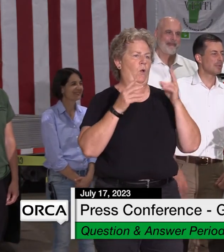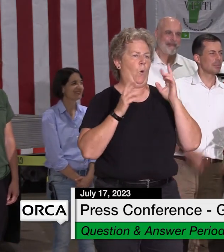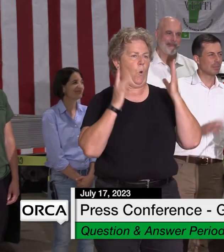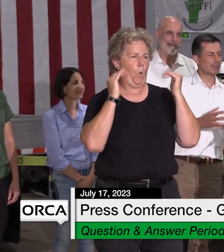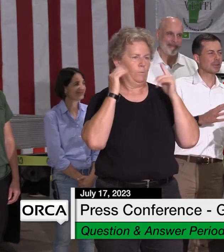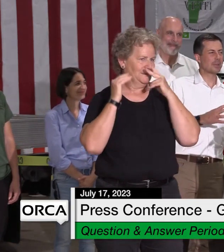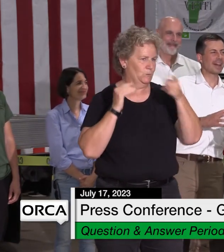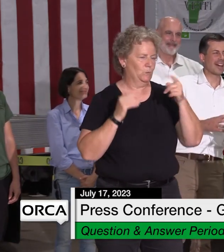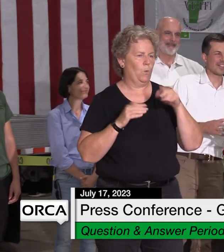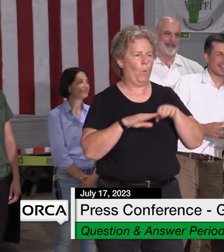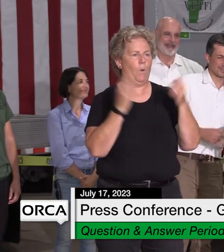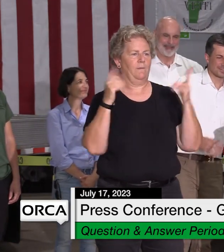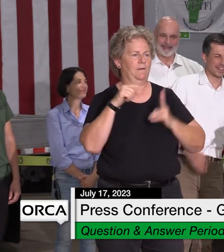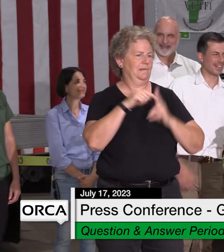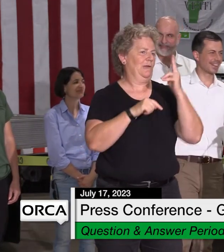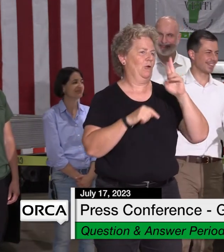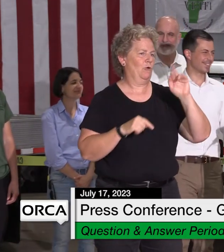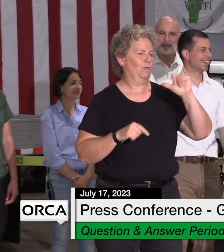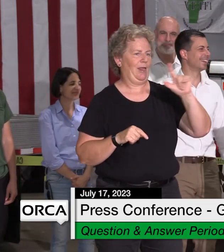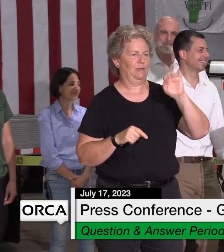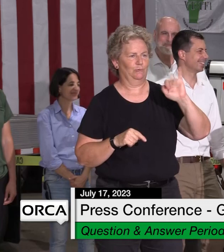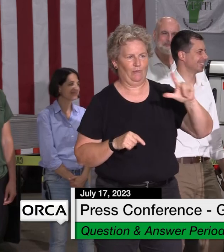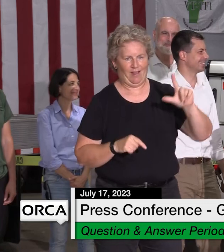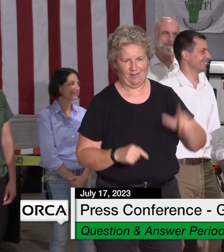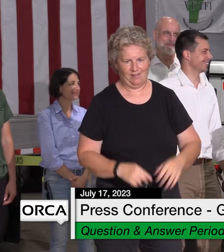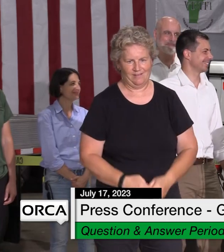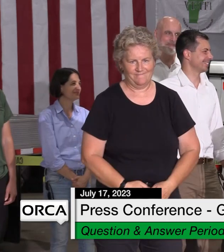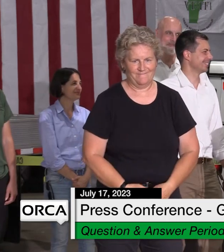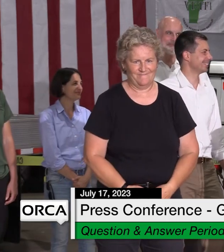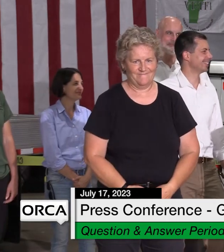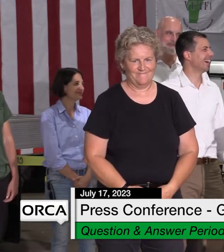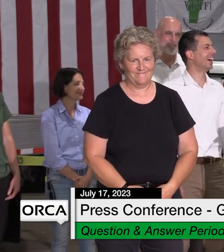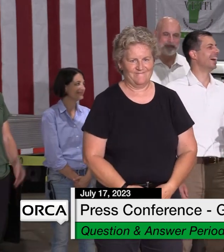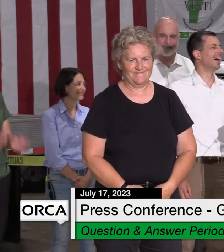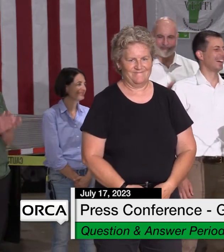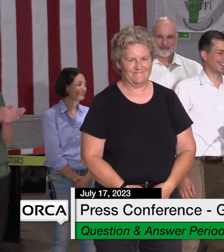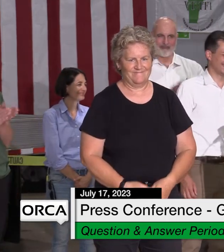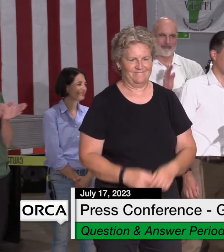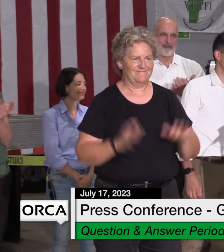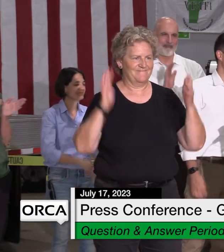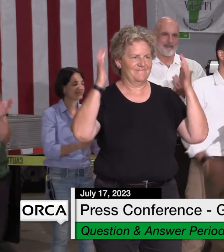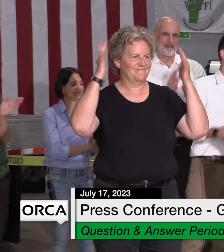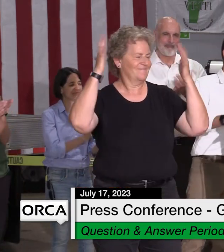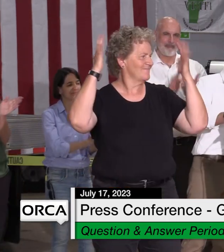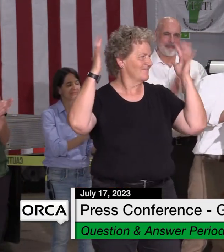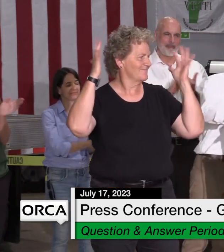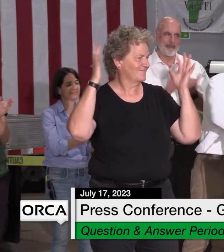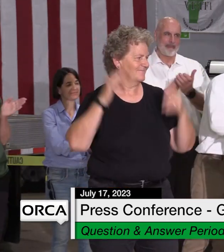Maybe I'll do about half that. We'll see how that goes. Don't let him.